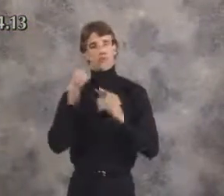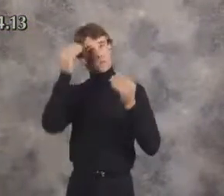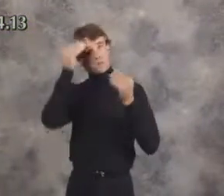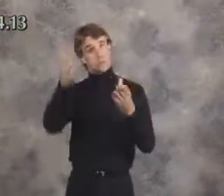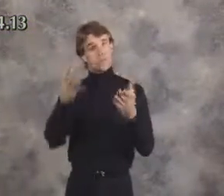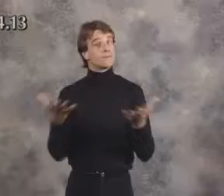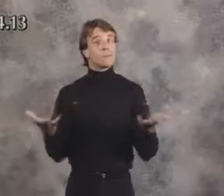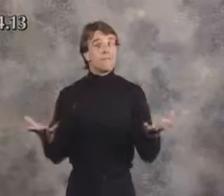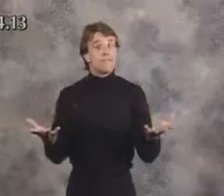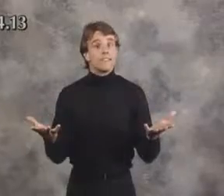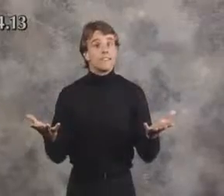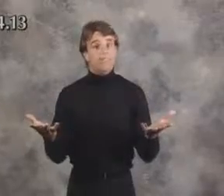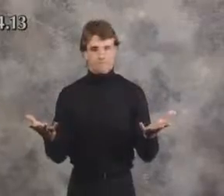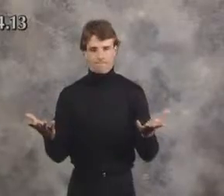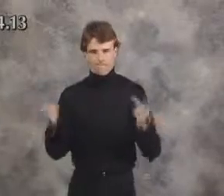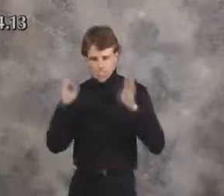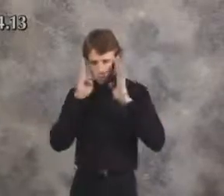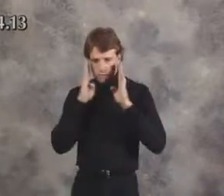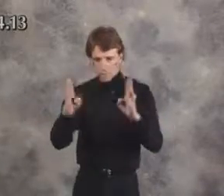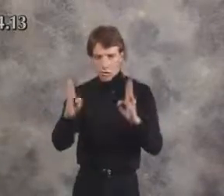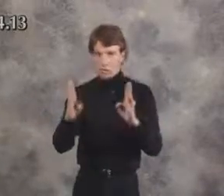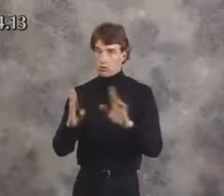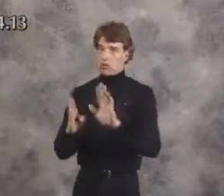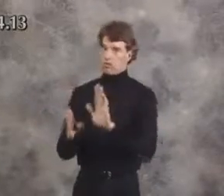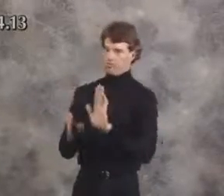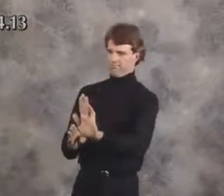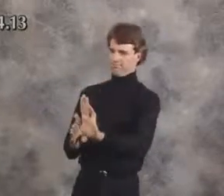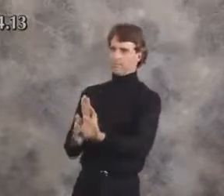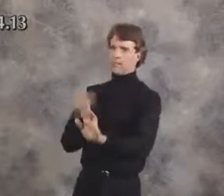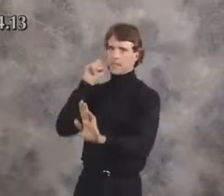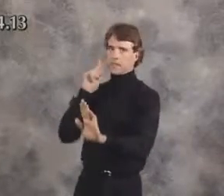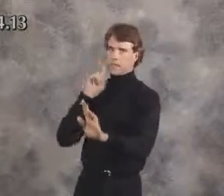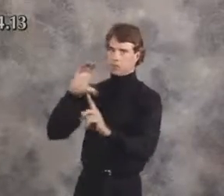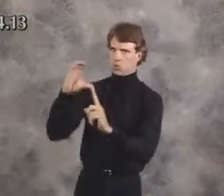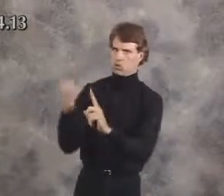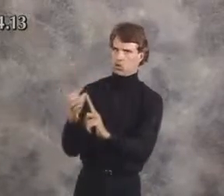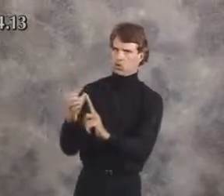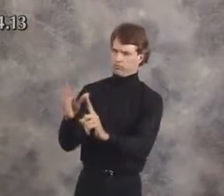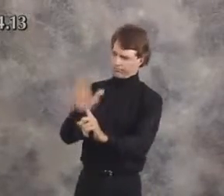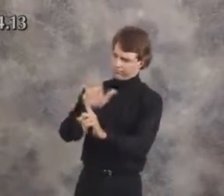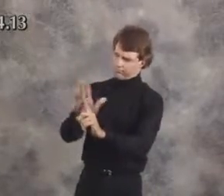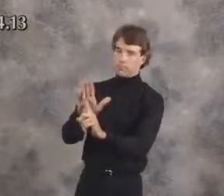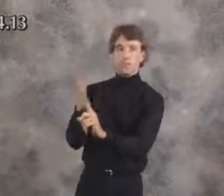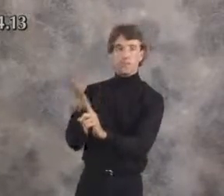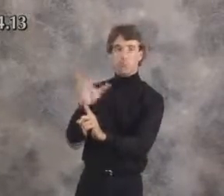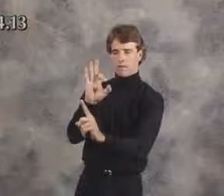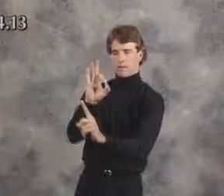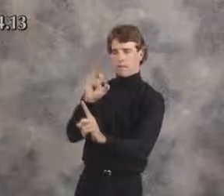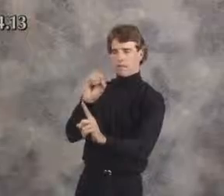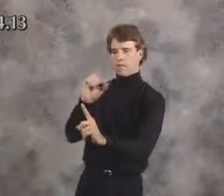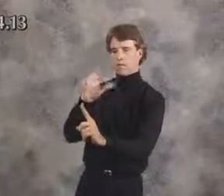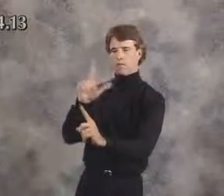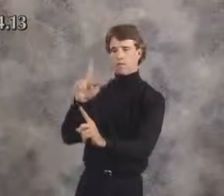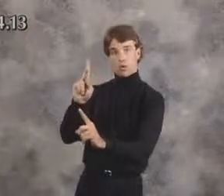And now, cultural notes. Today's cultural notes will focus on deaf culture